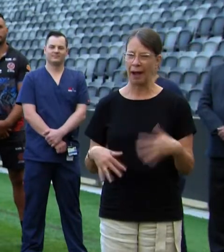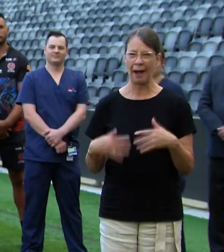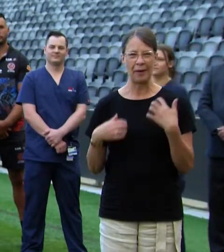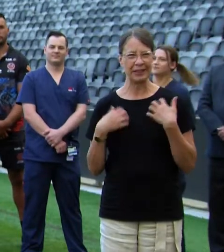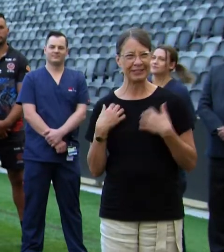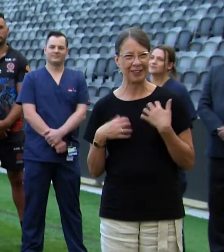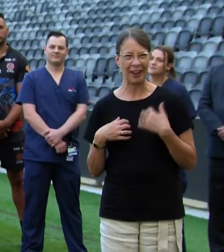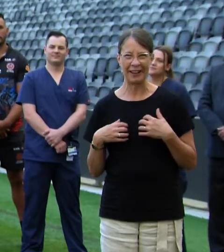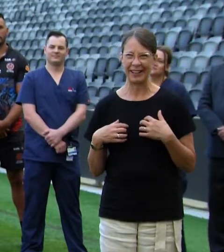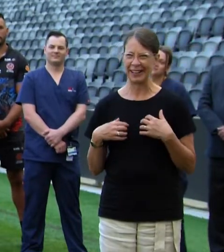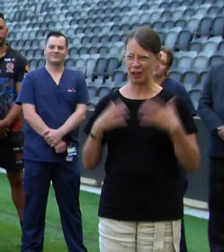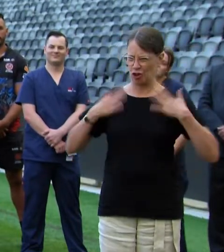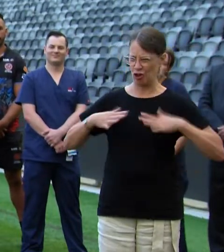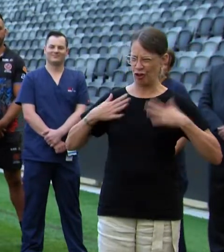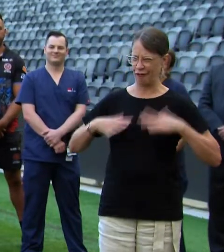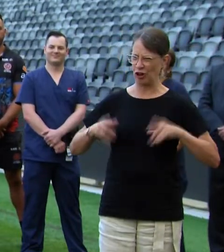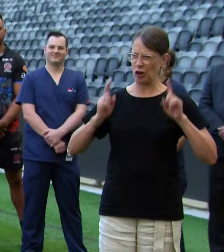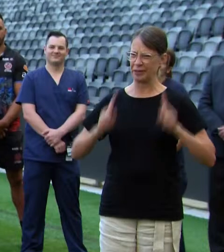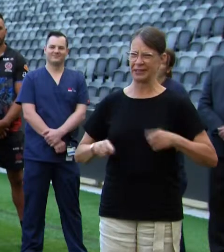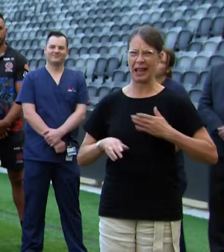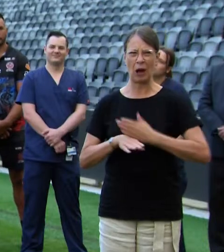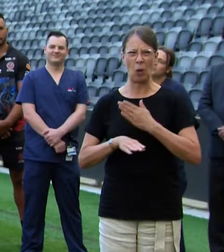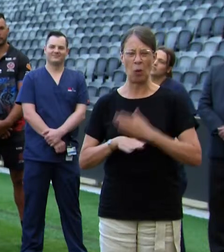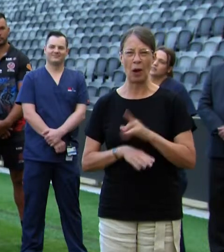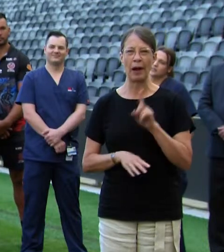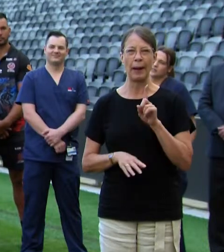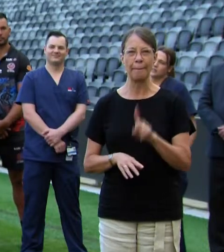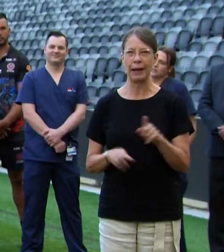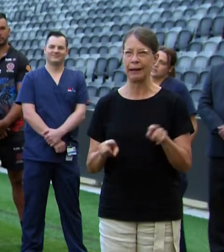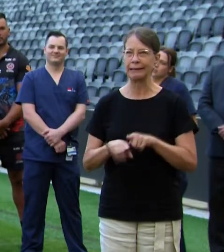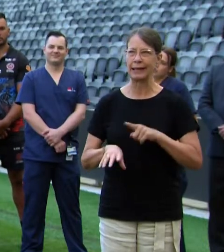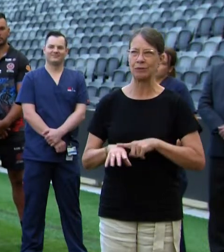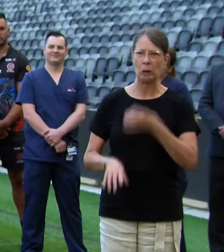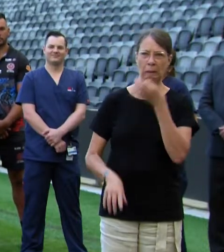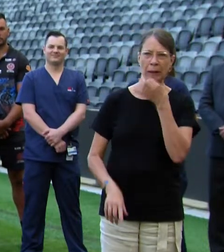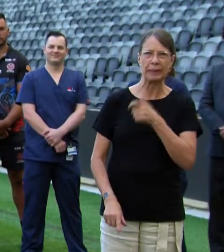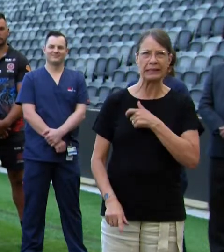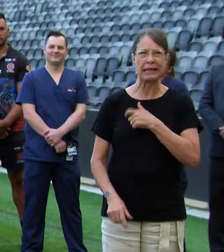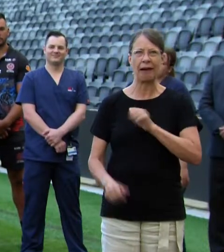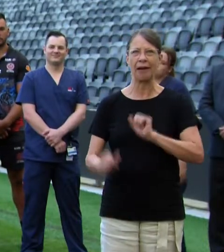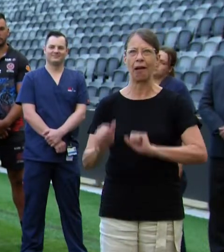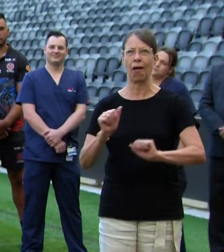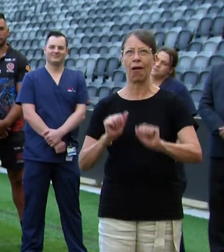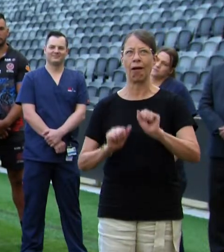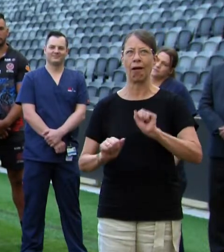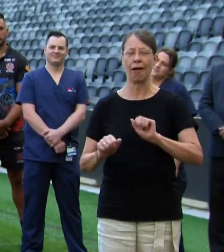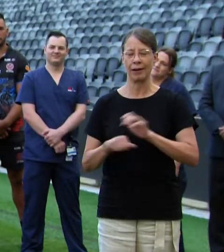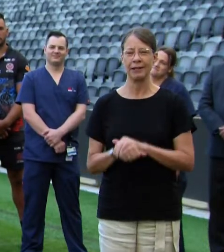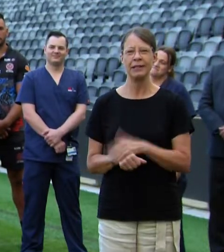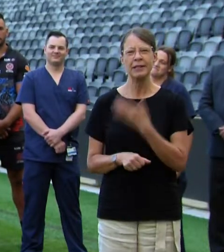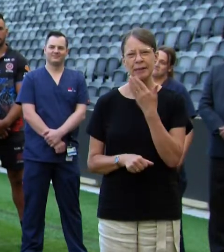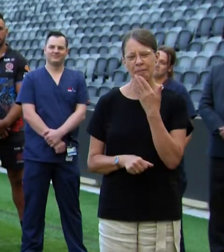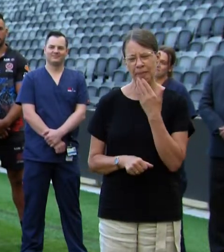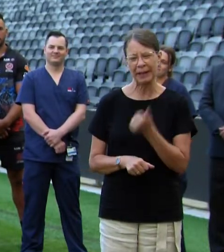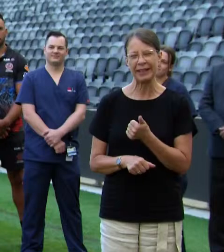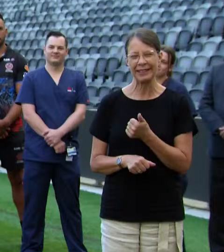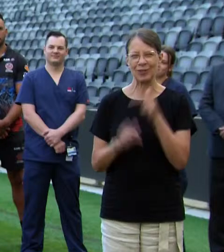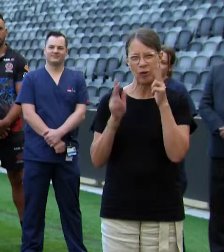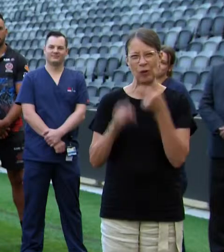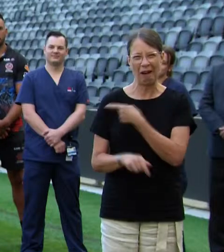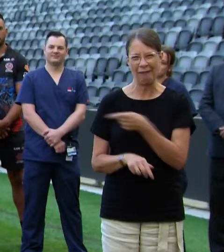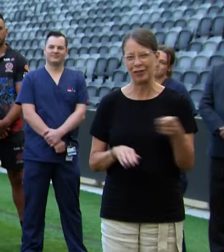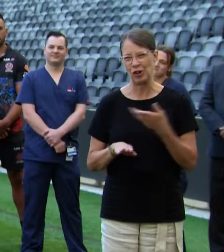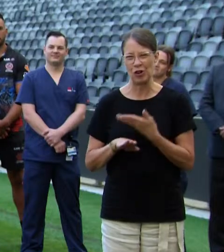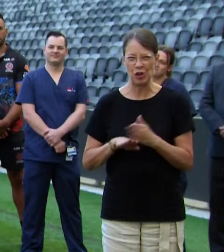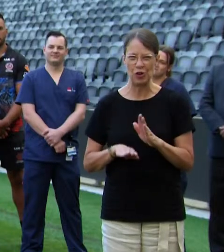that uniform on and off you go, but it's also very daunting and a little bit scary. So please be kind to our new